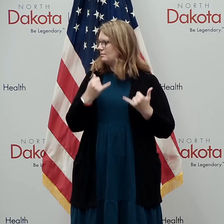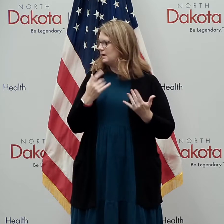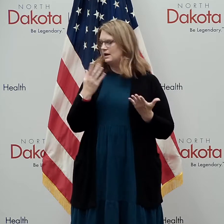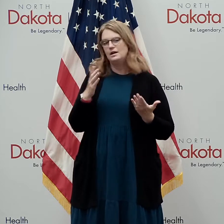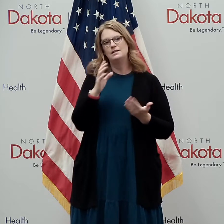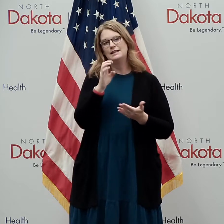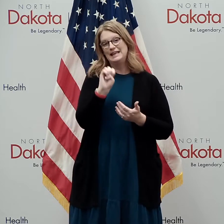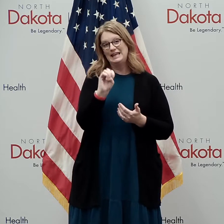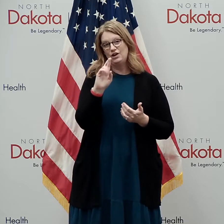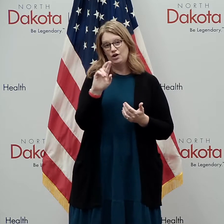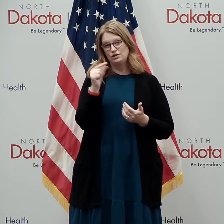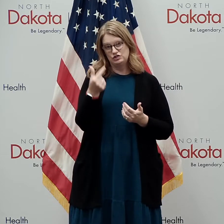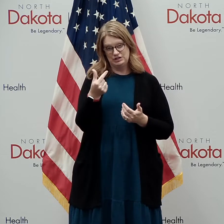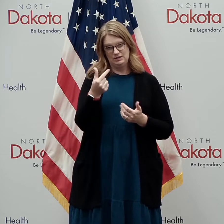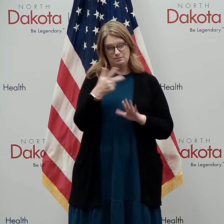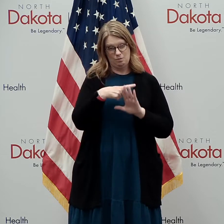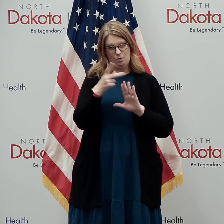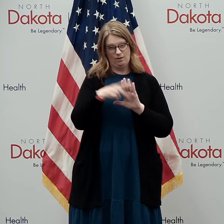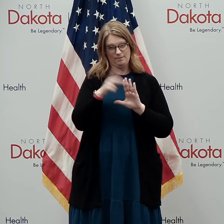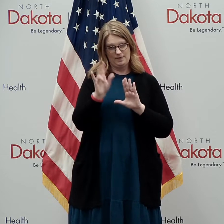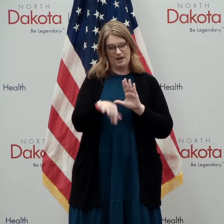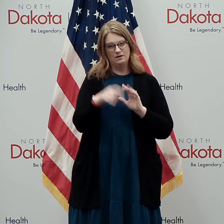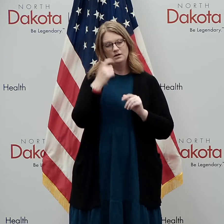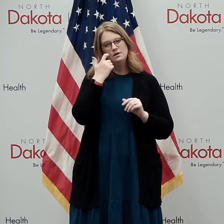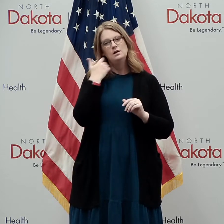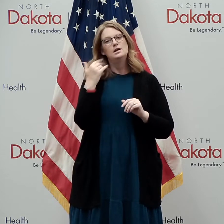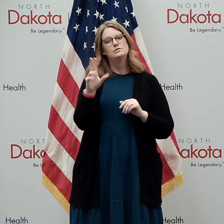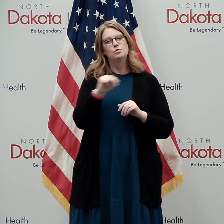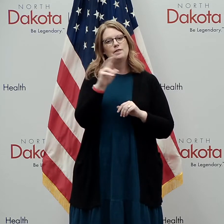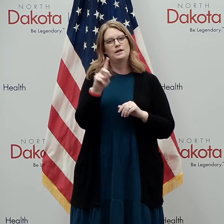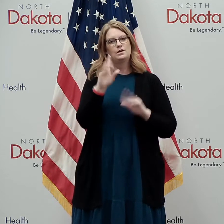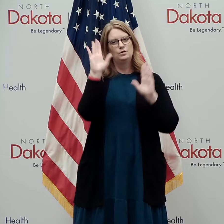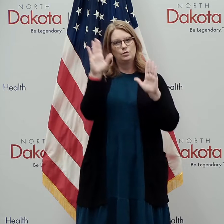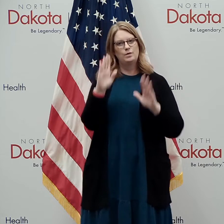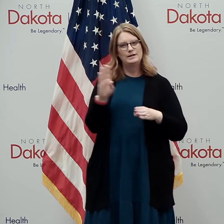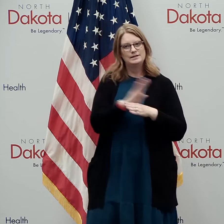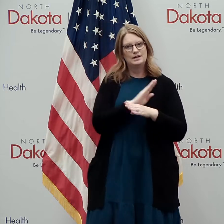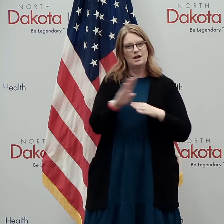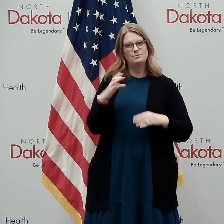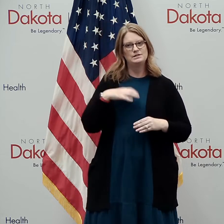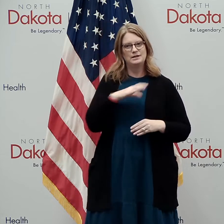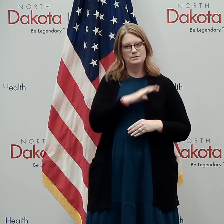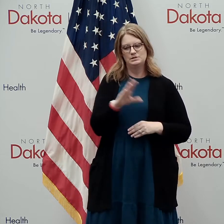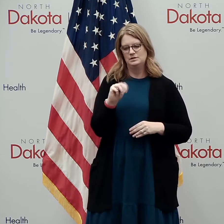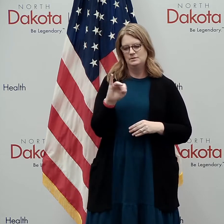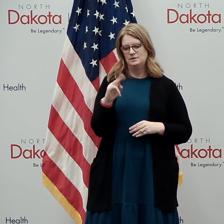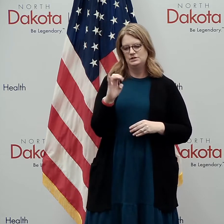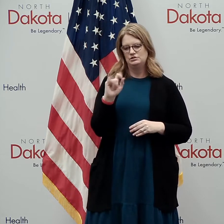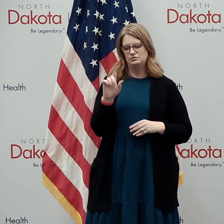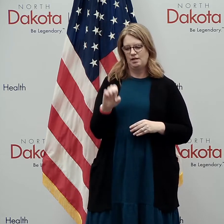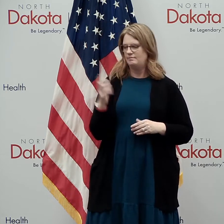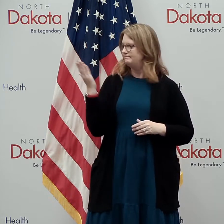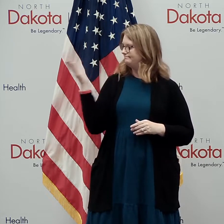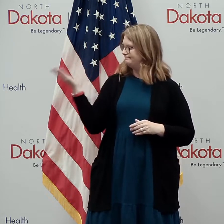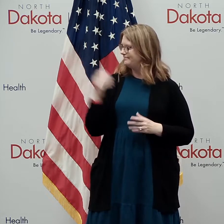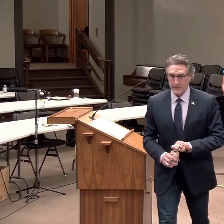the Economic Resiliency Grant Program is North Dakota's Great Commerce Commissioner, Michelle Kommer. Michelle.